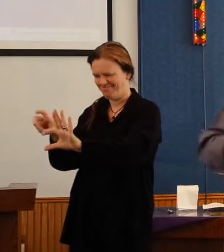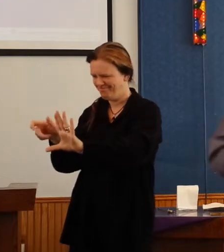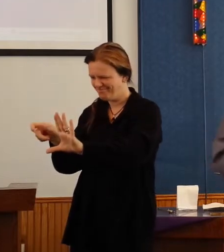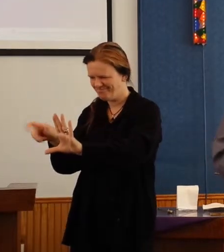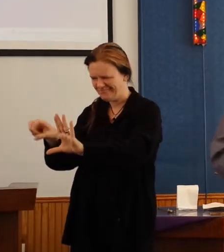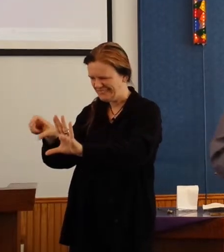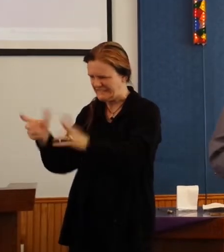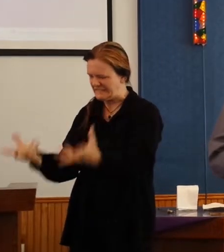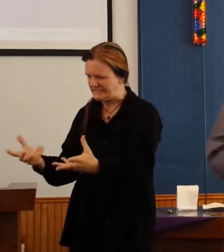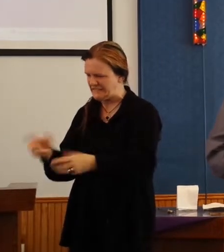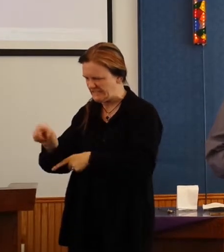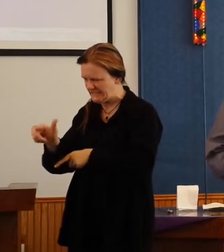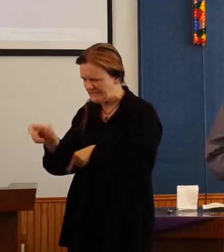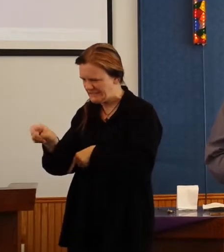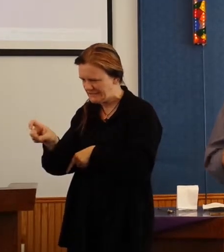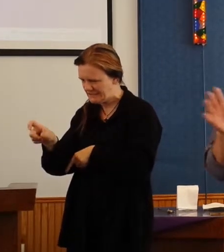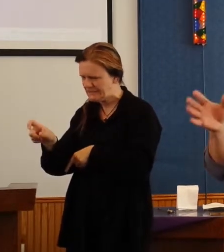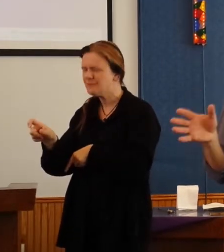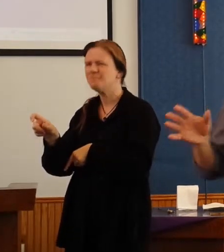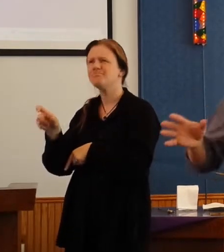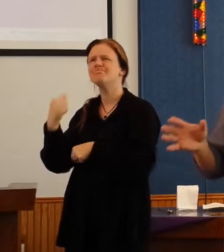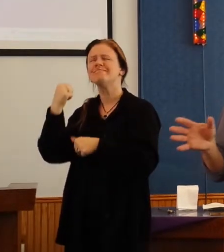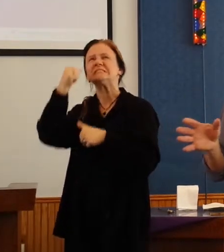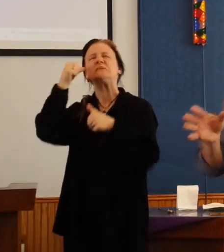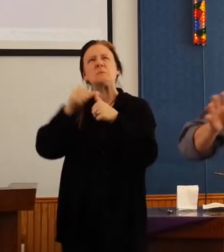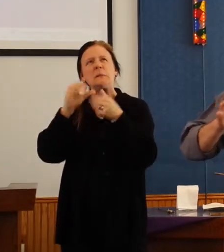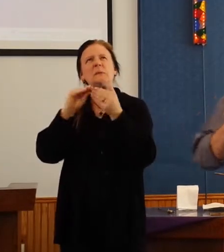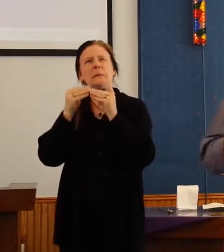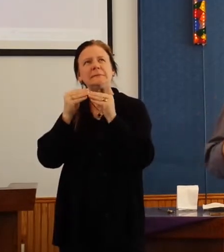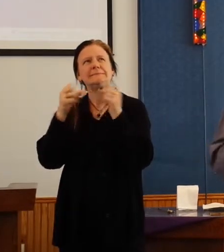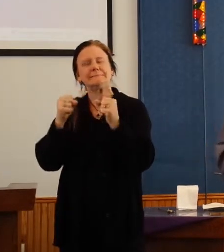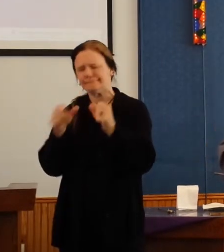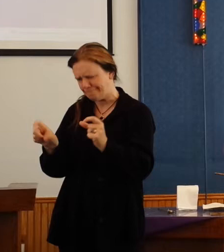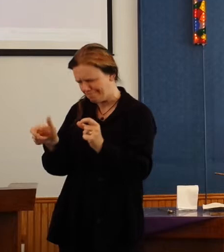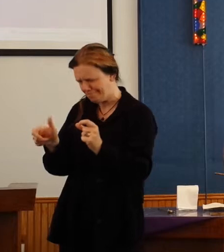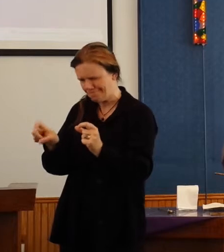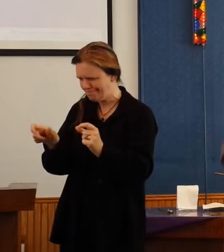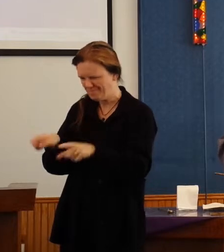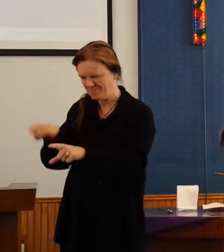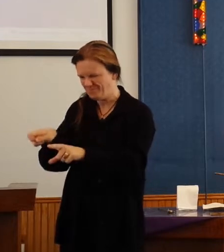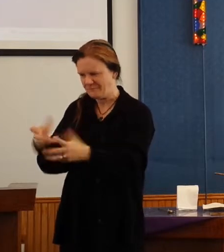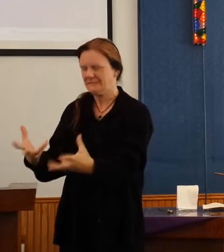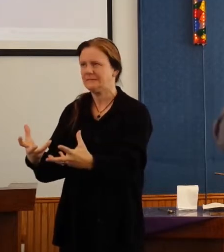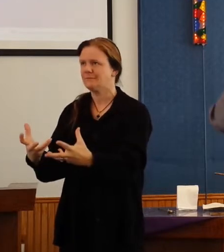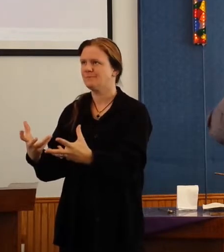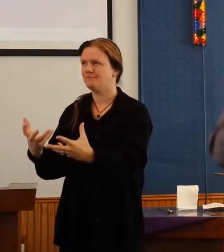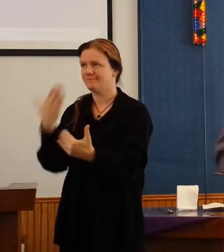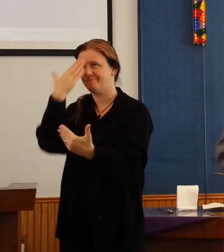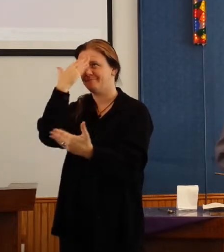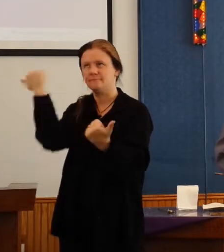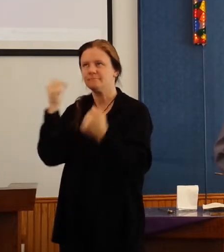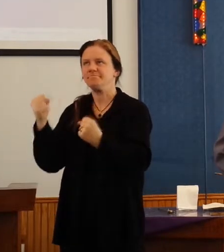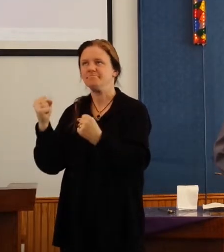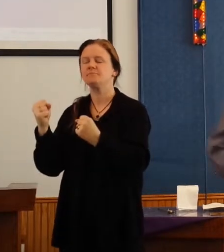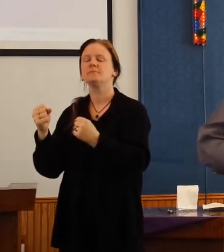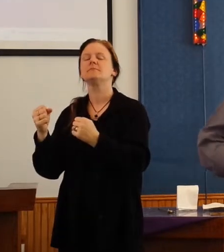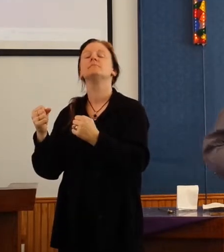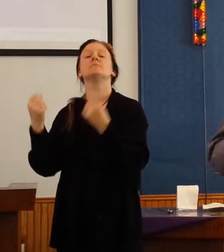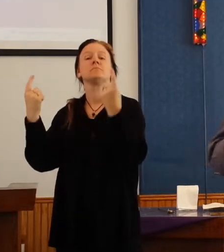cabinet in the office. She had been told the combination, but she just couldn't remember it. Oh, man, in one ear and out the